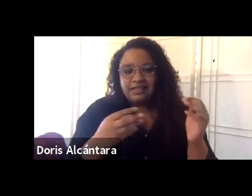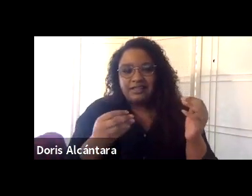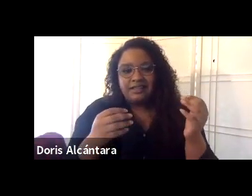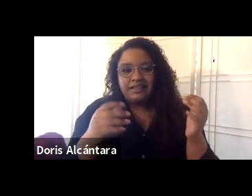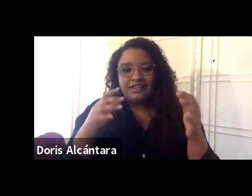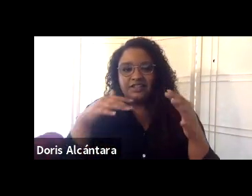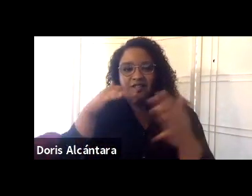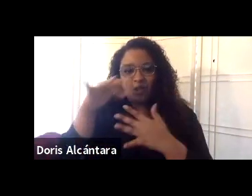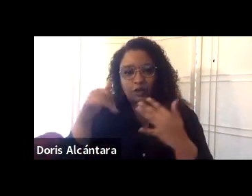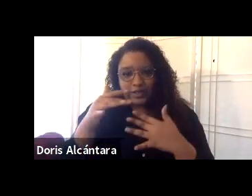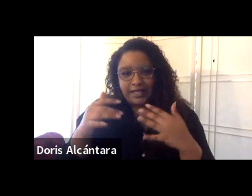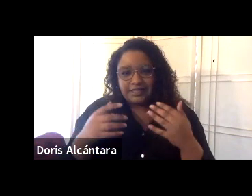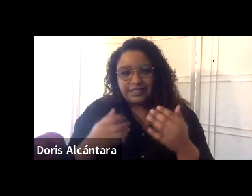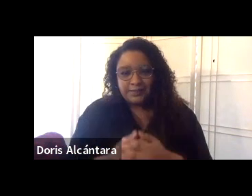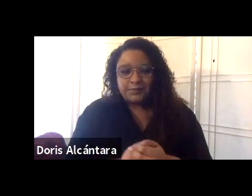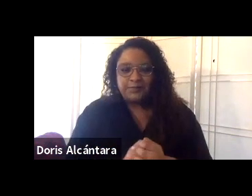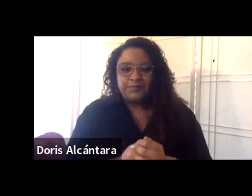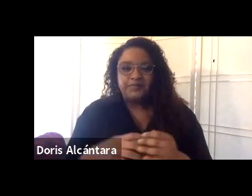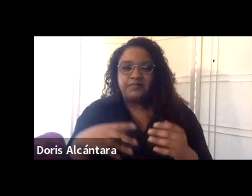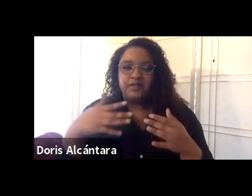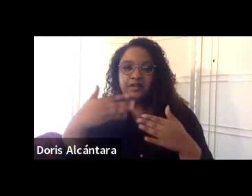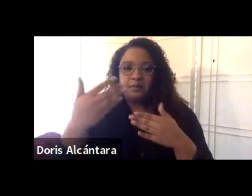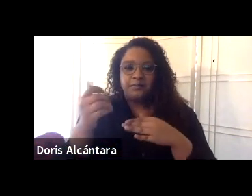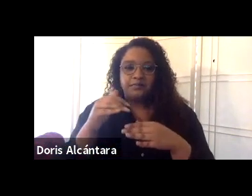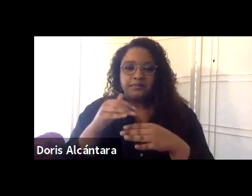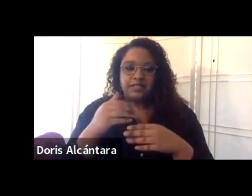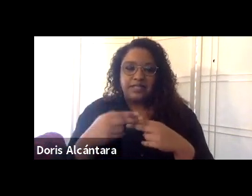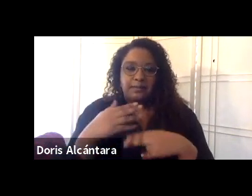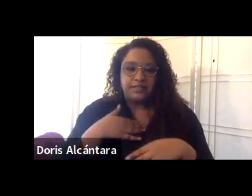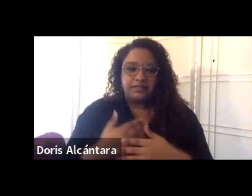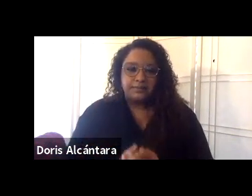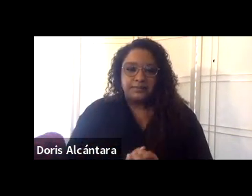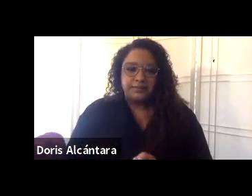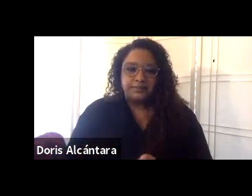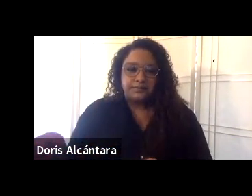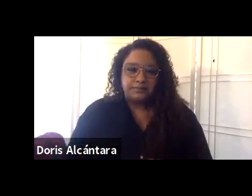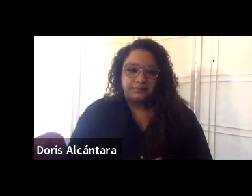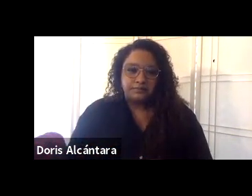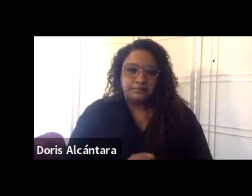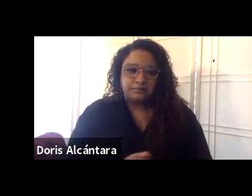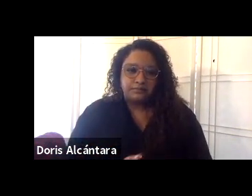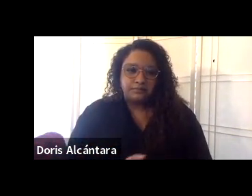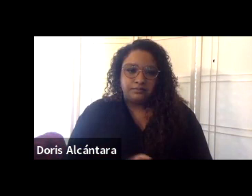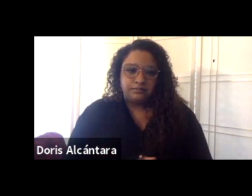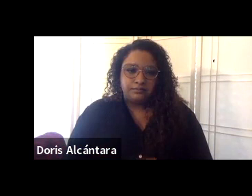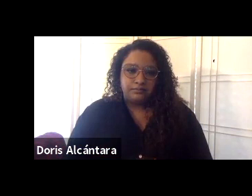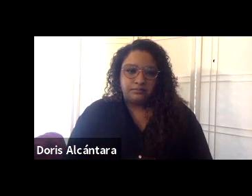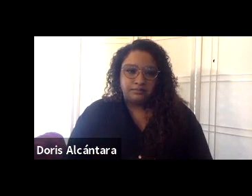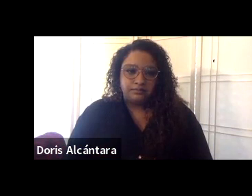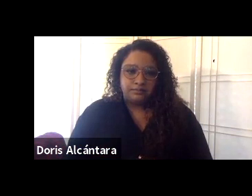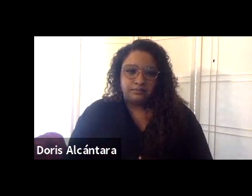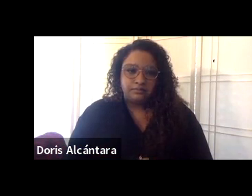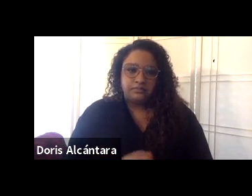they had a late night meeting. There was a lot of socializing that was going on. So next slide, please.